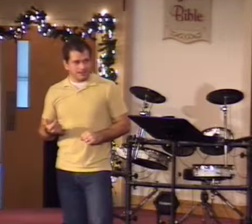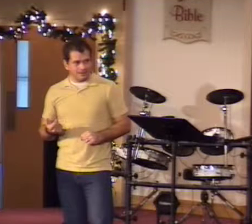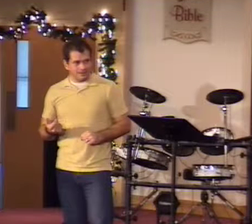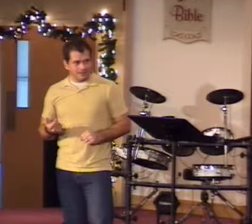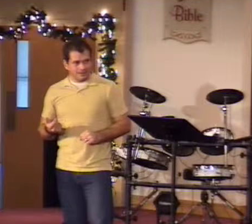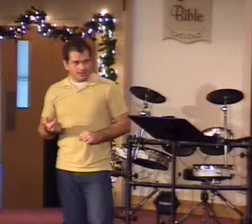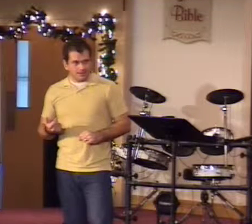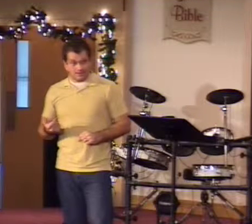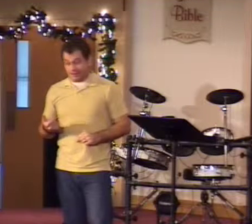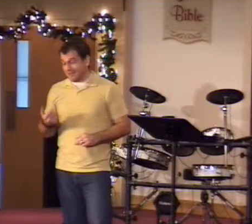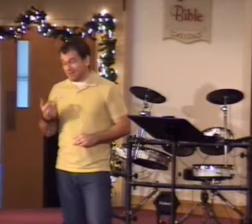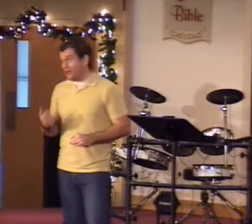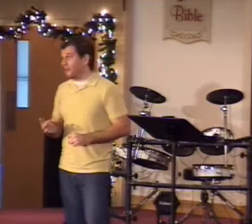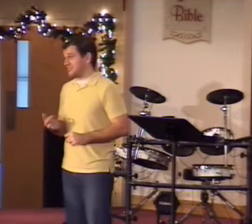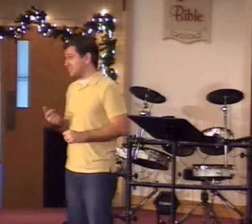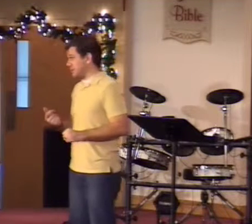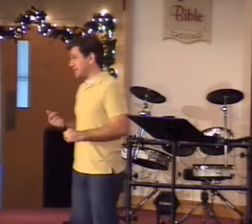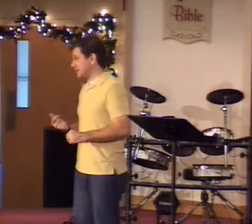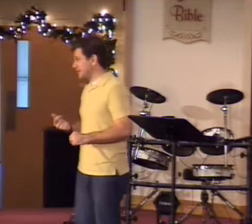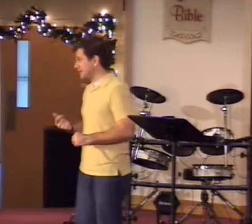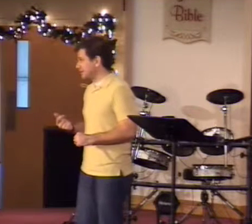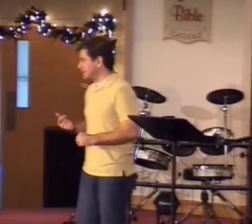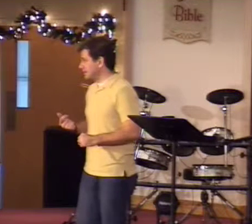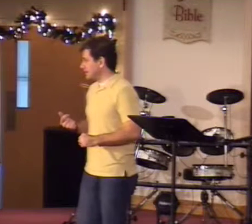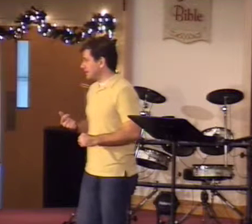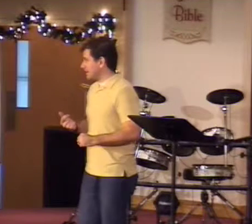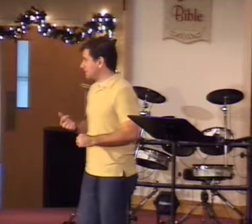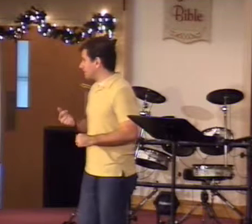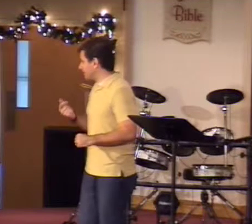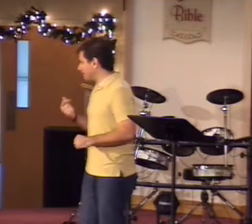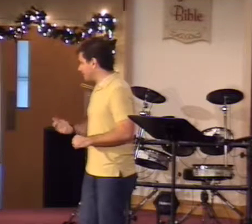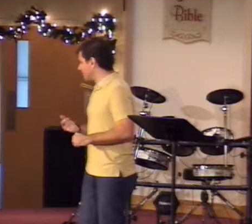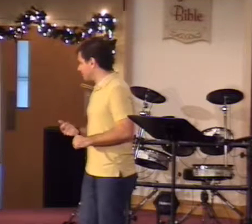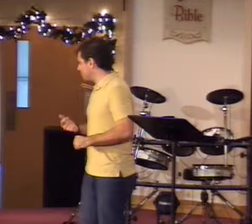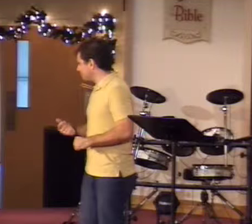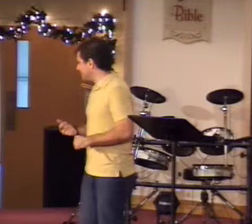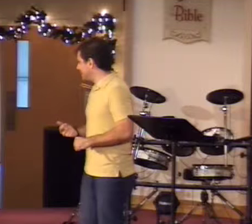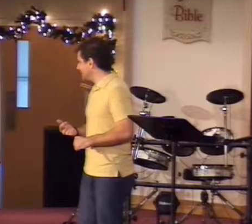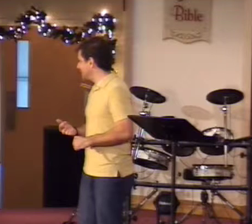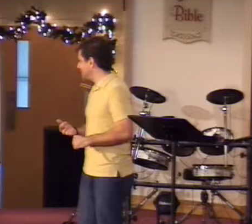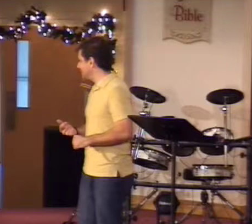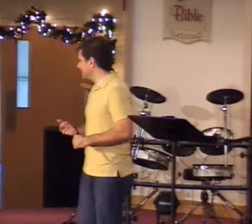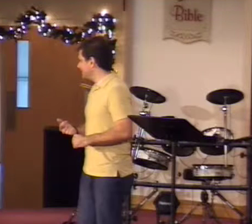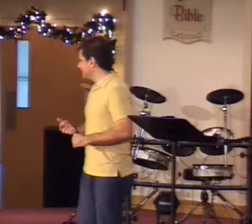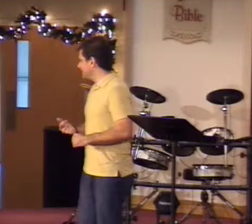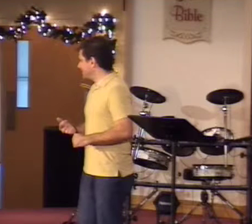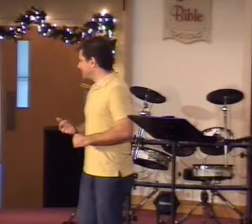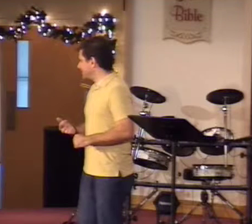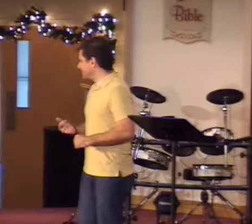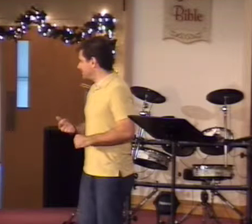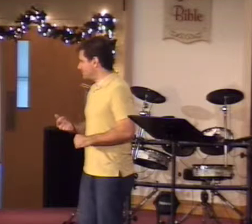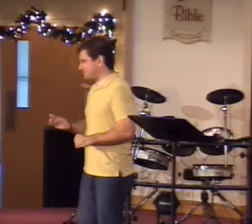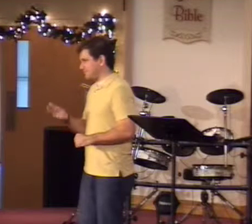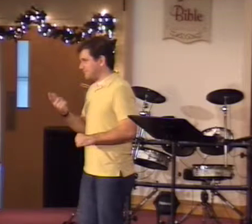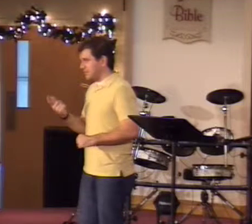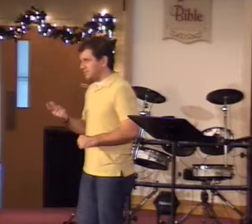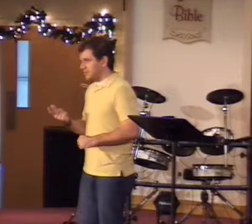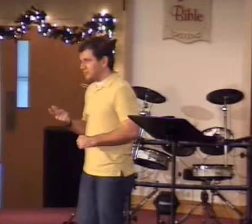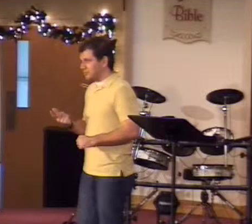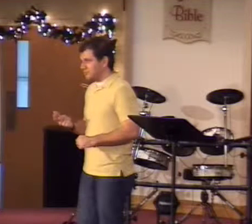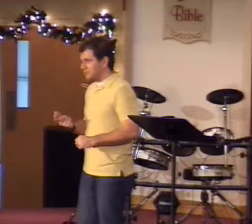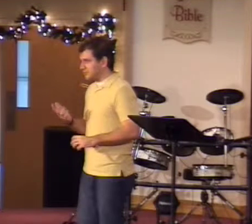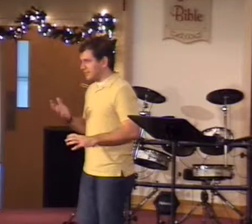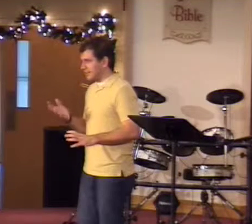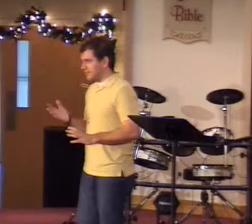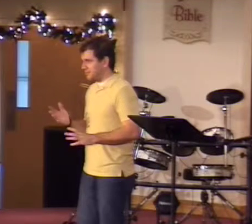week, he's going to have an awesome week. And we're going to love him for a week. Is he 15 months